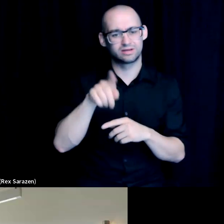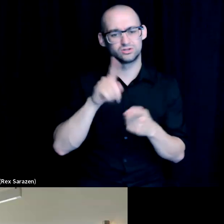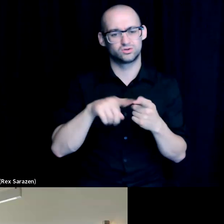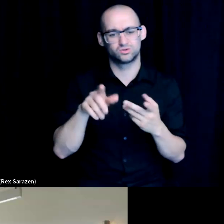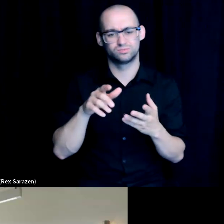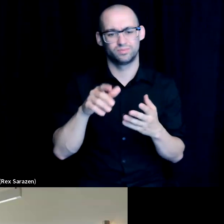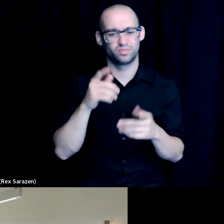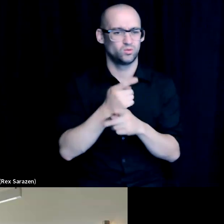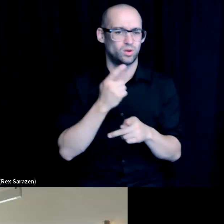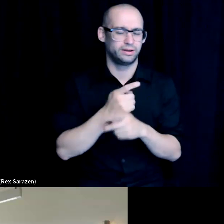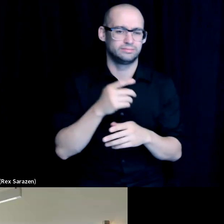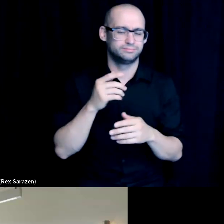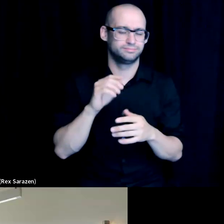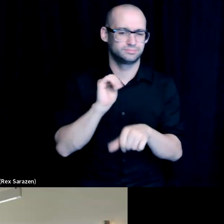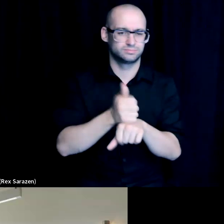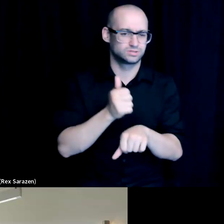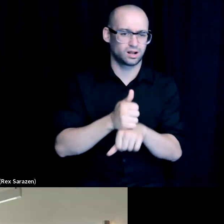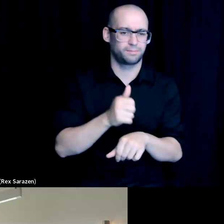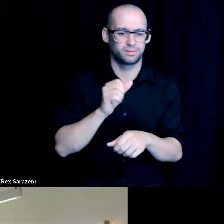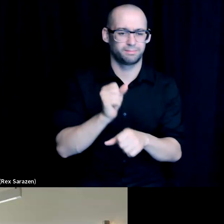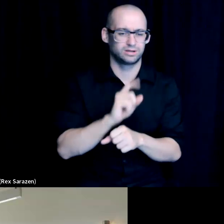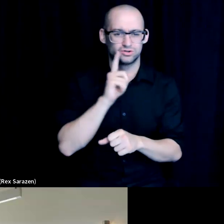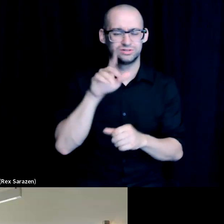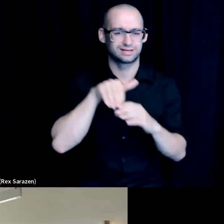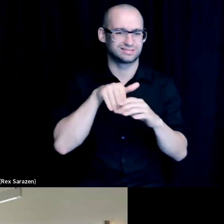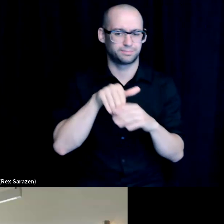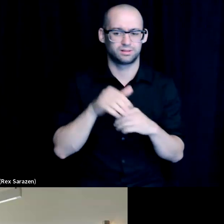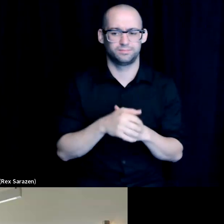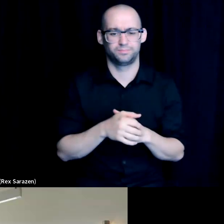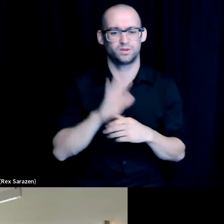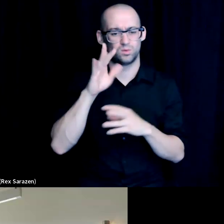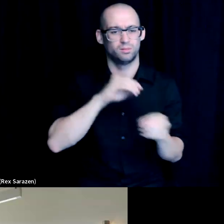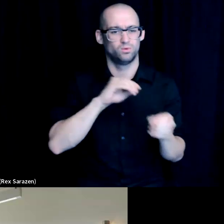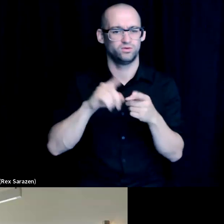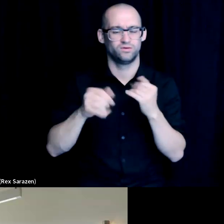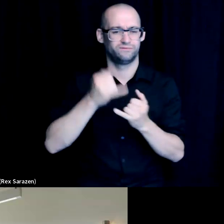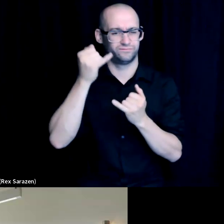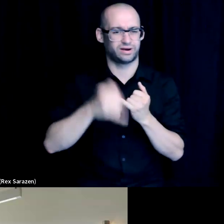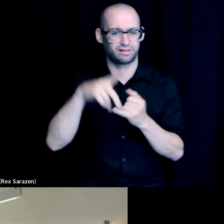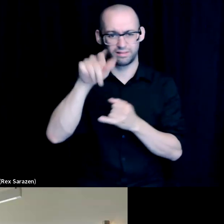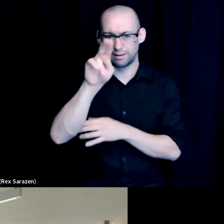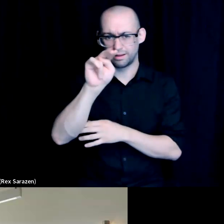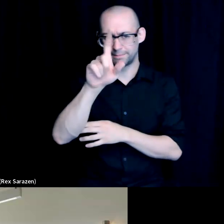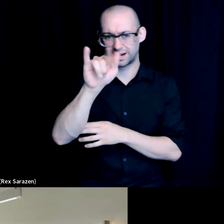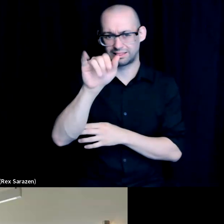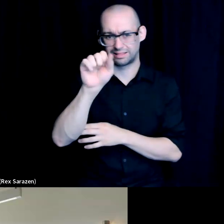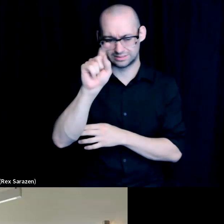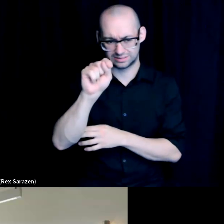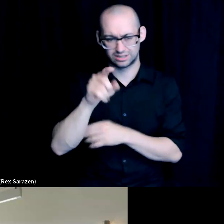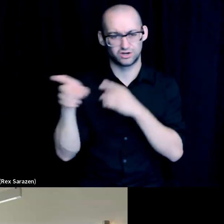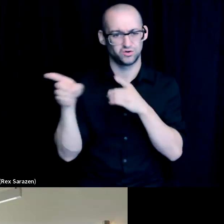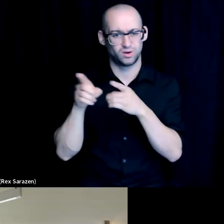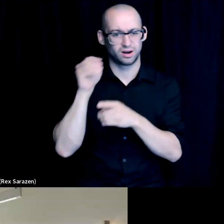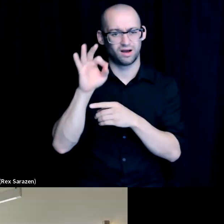and or send out. So thank you again, Jennifer. And we're going to move on to our final panelist, the Director of Outreach and